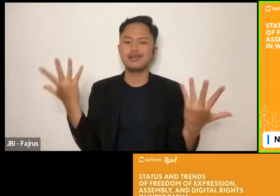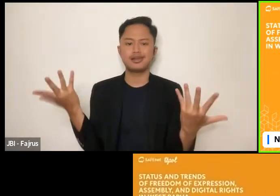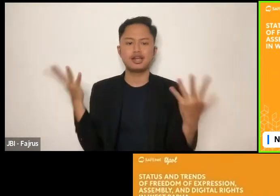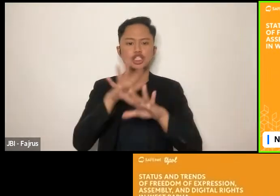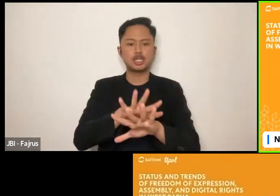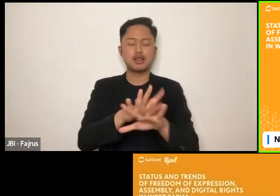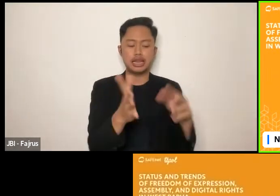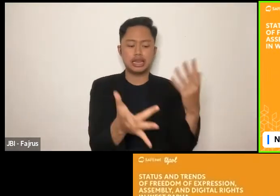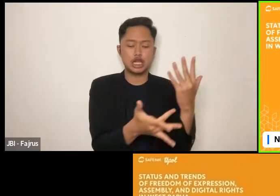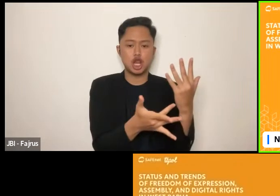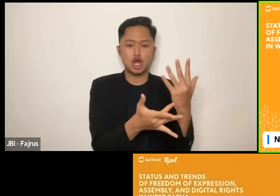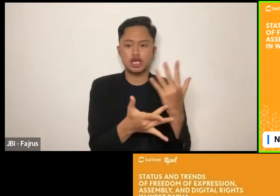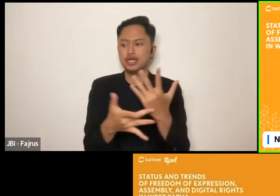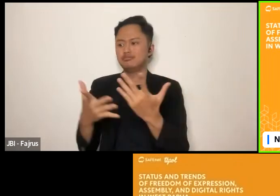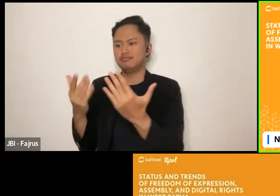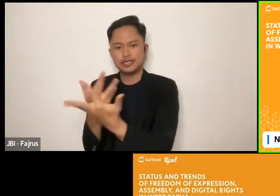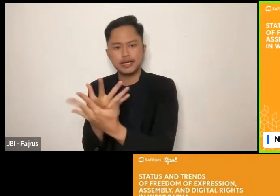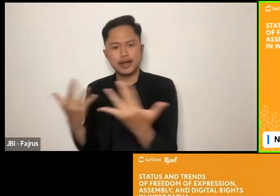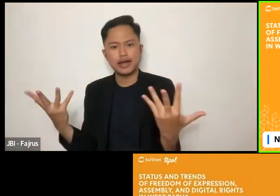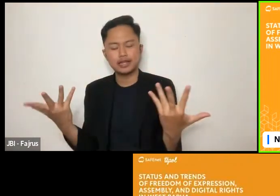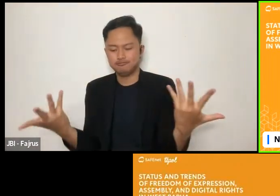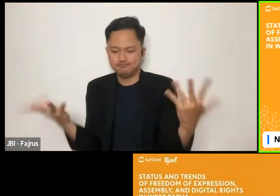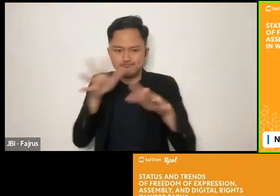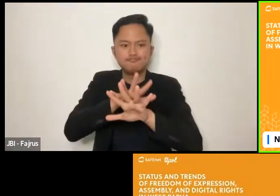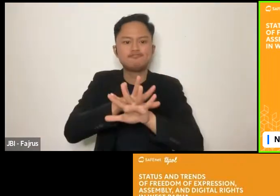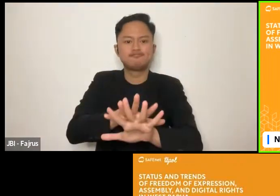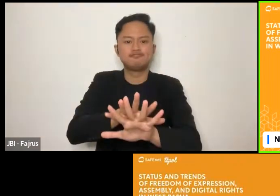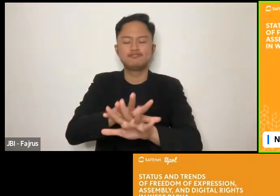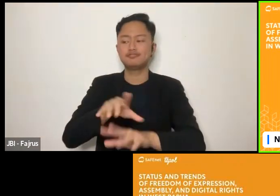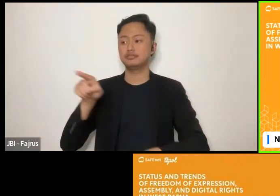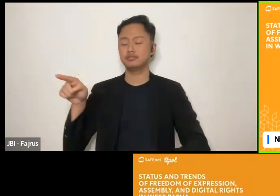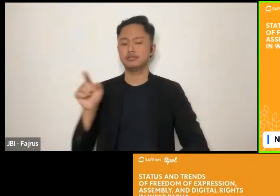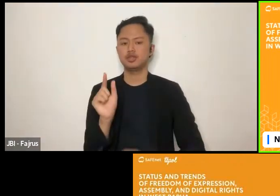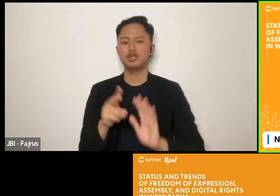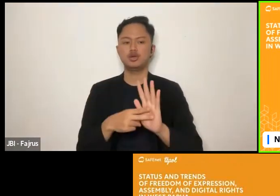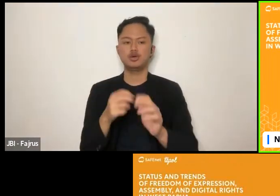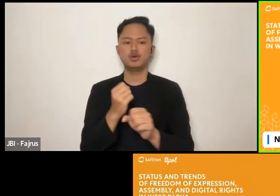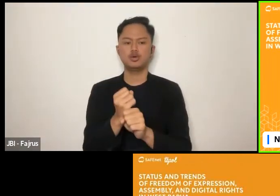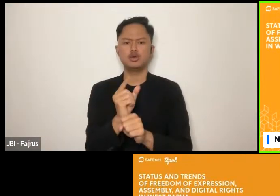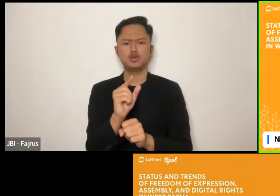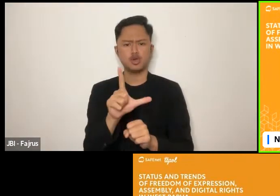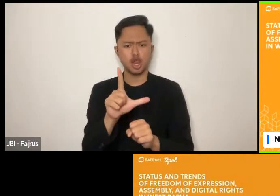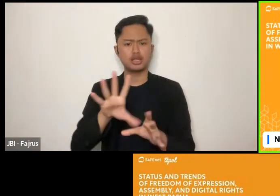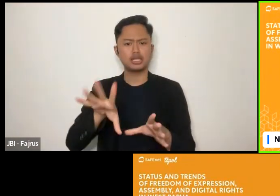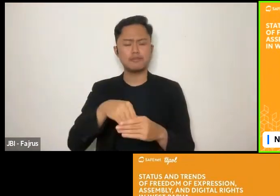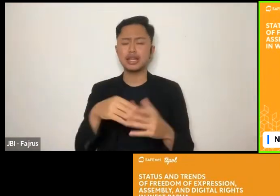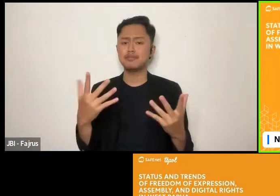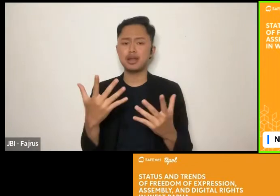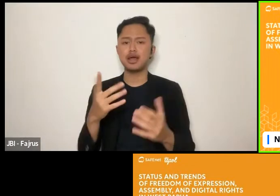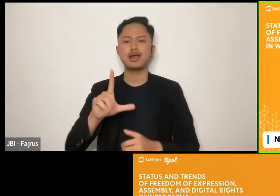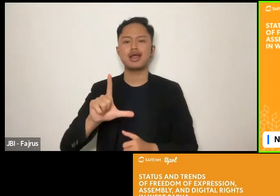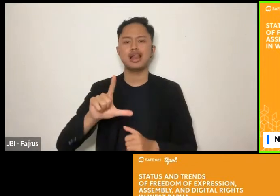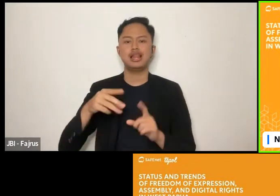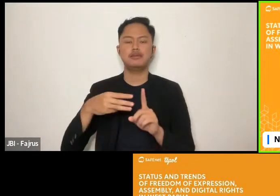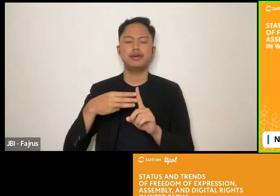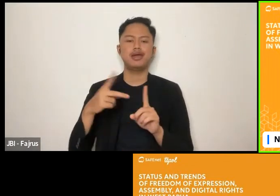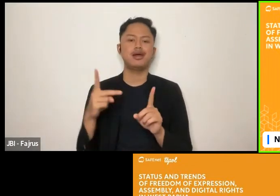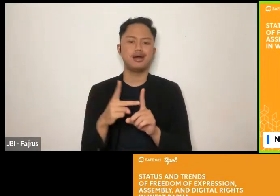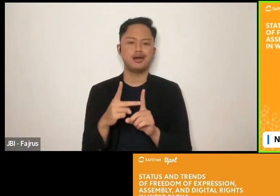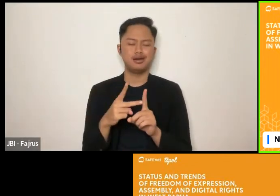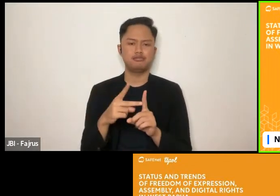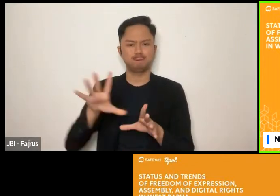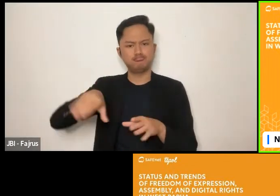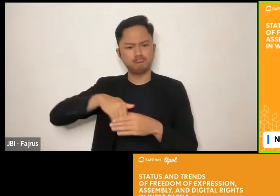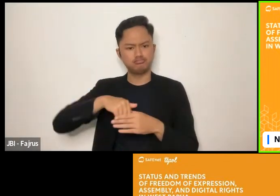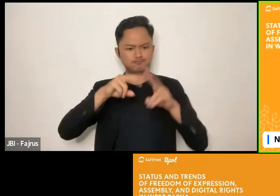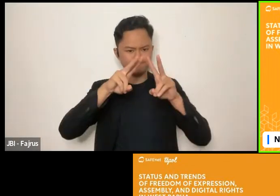technology and society. Unggul is also a member of Jakarta Legal Aid Community Paralegal, as well as researcher and lecturer